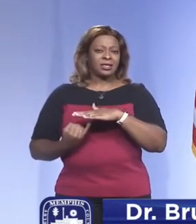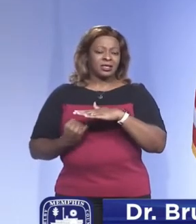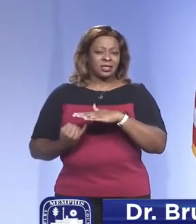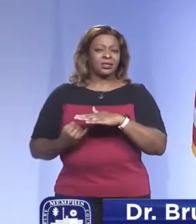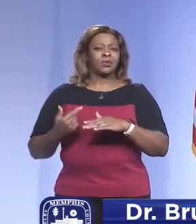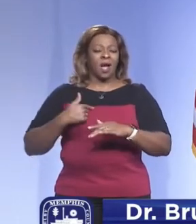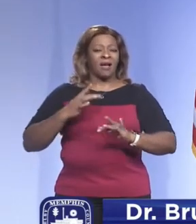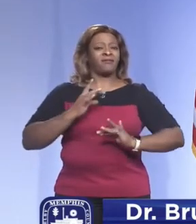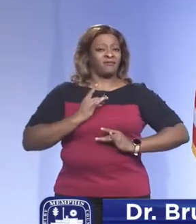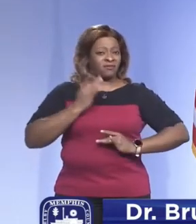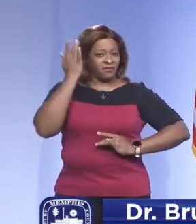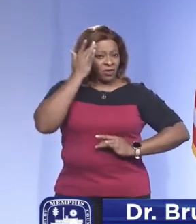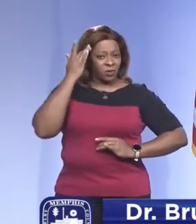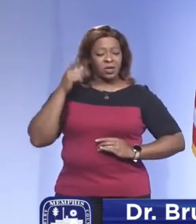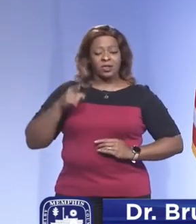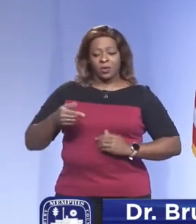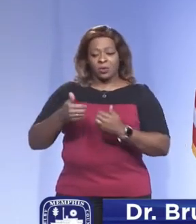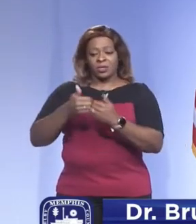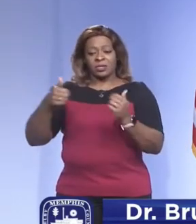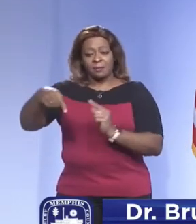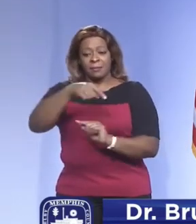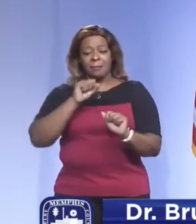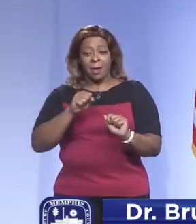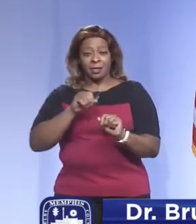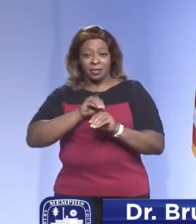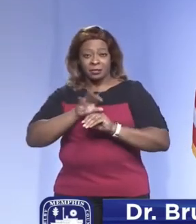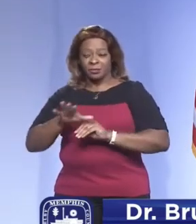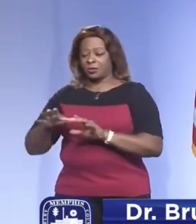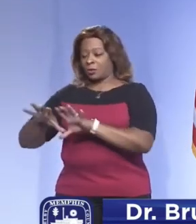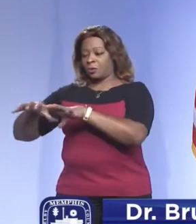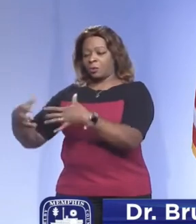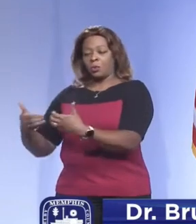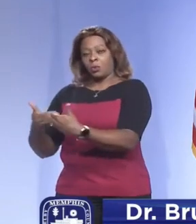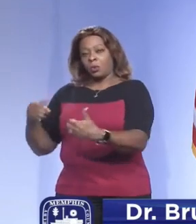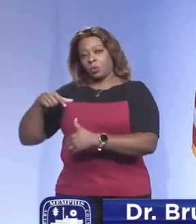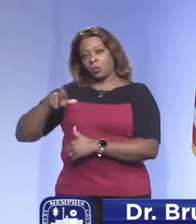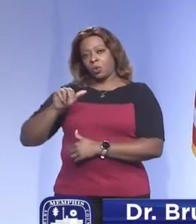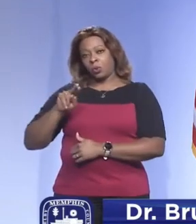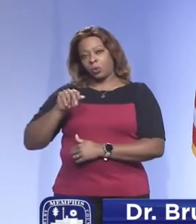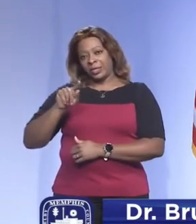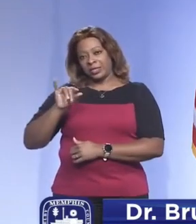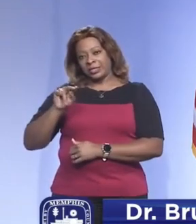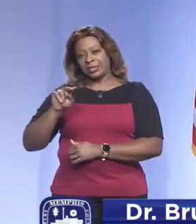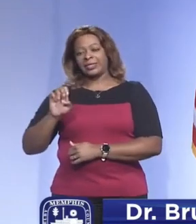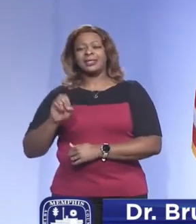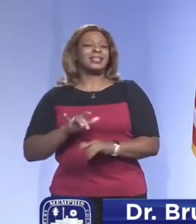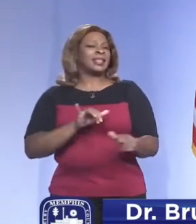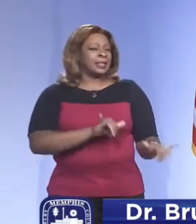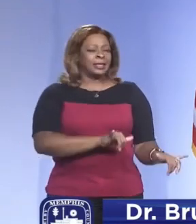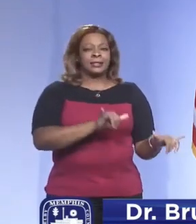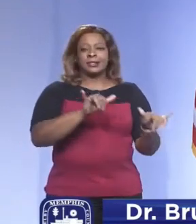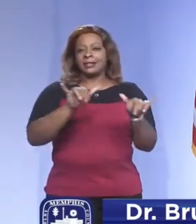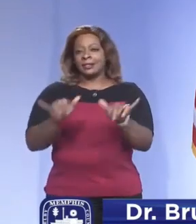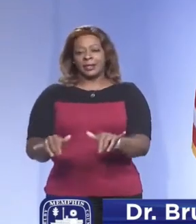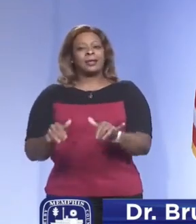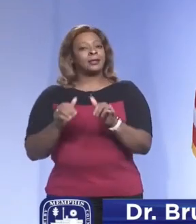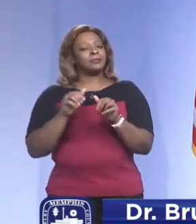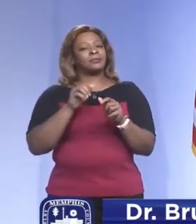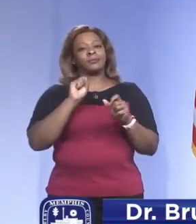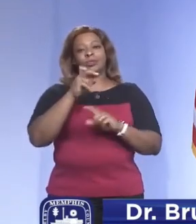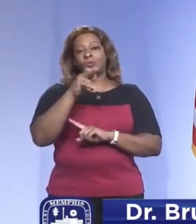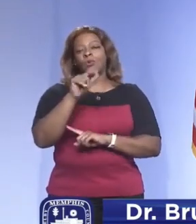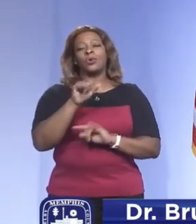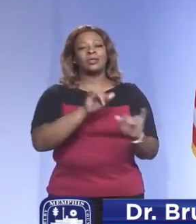and those who need to be in quarantine. Similar thing will apply to